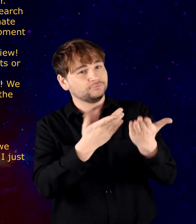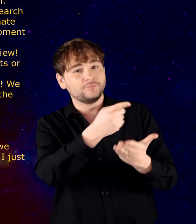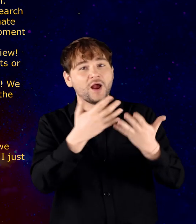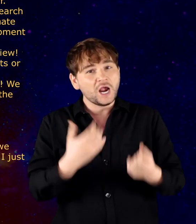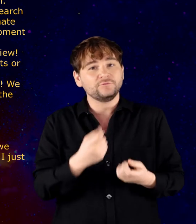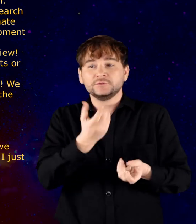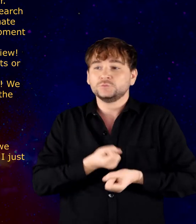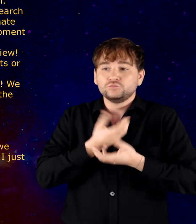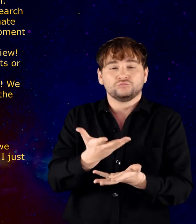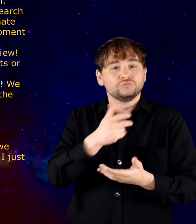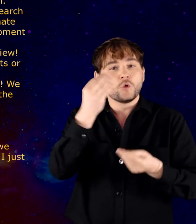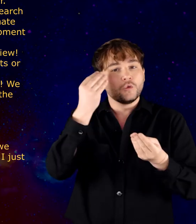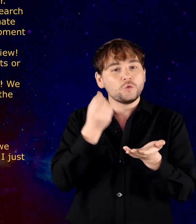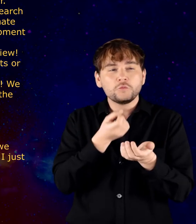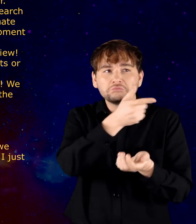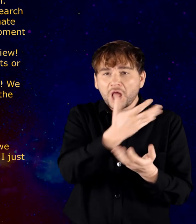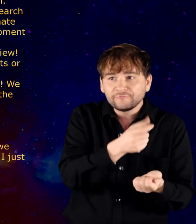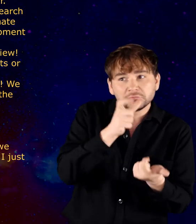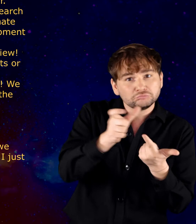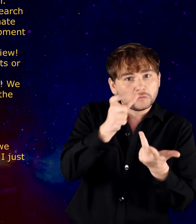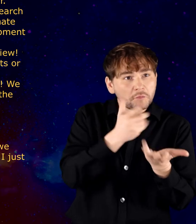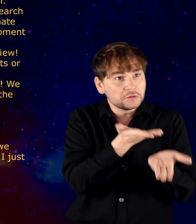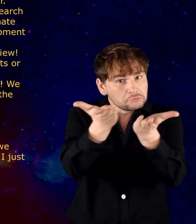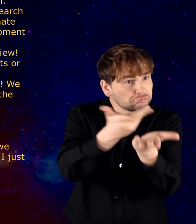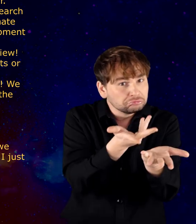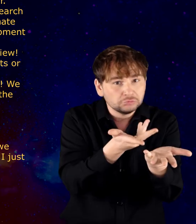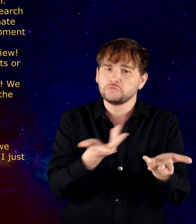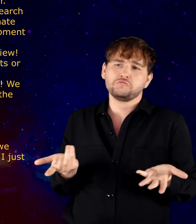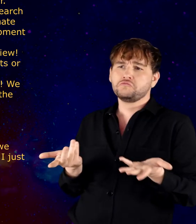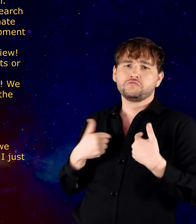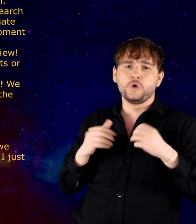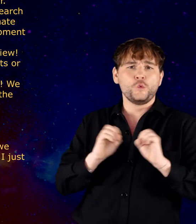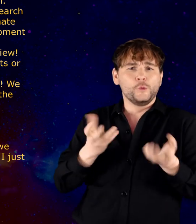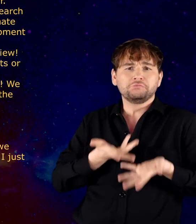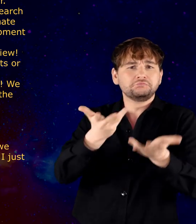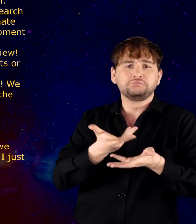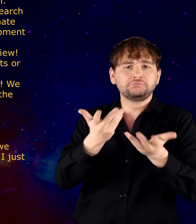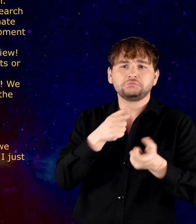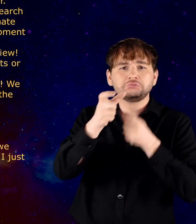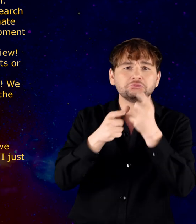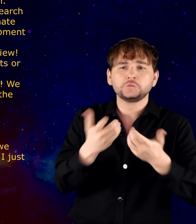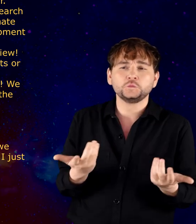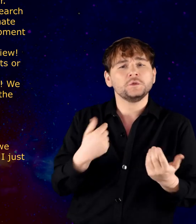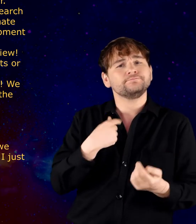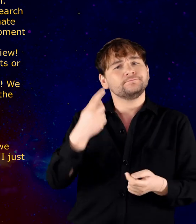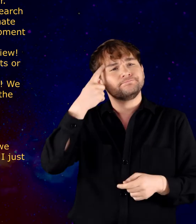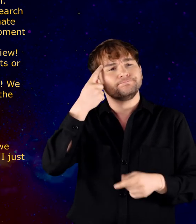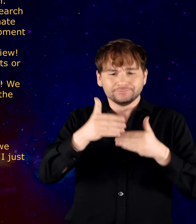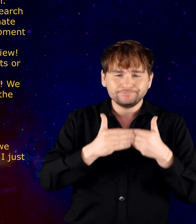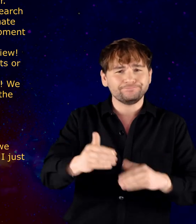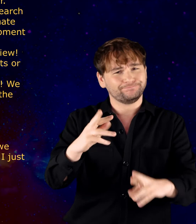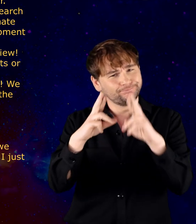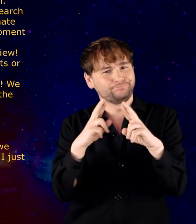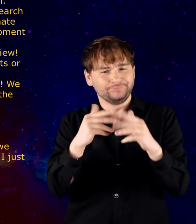add any comments or thoughts that you'd like at this time. No, I have no further comments. We'll do our best,